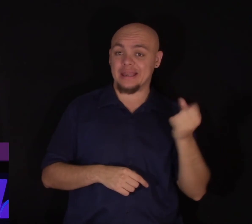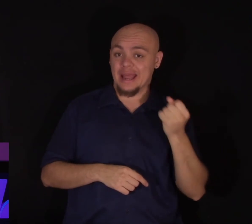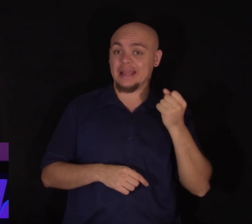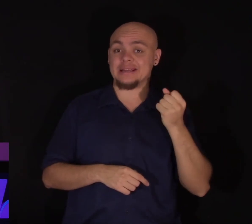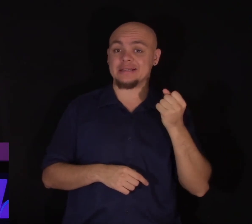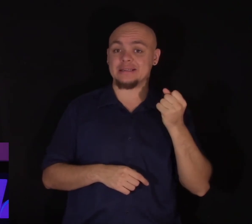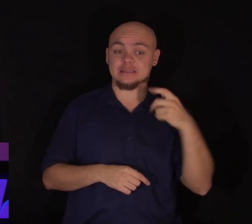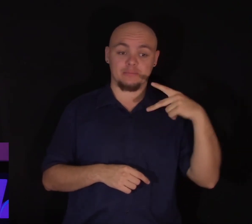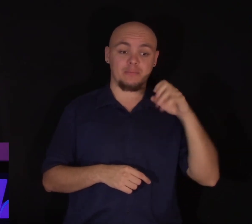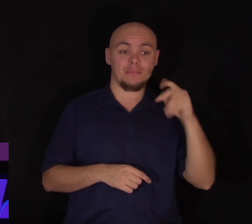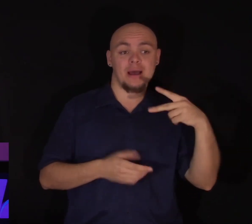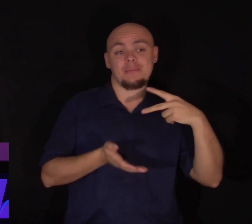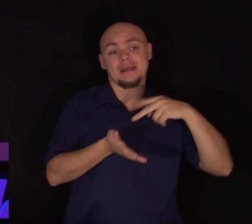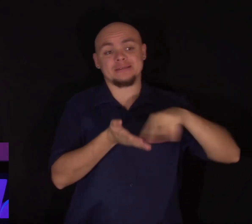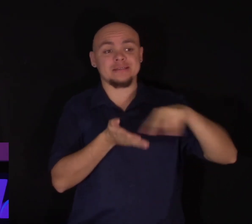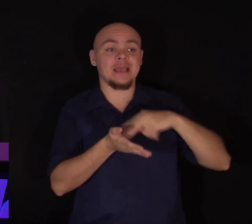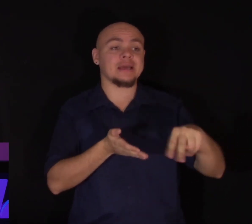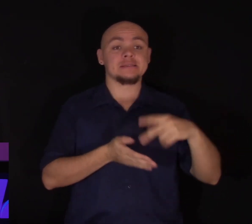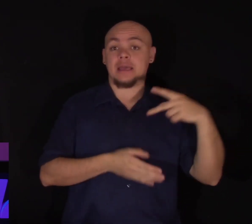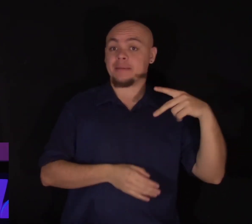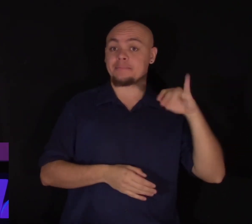survivors deserve.